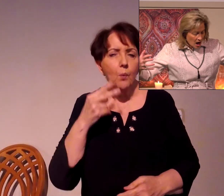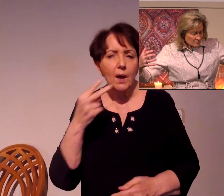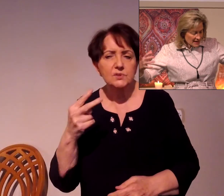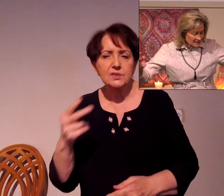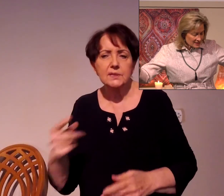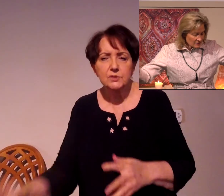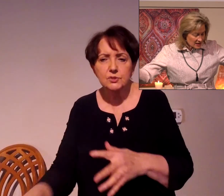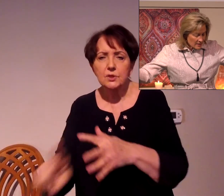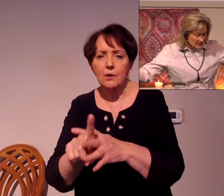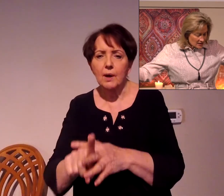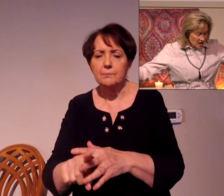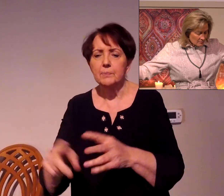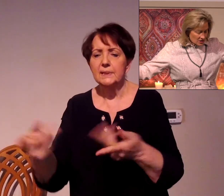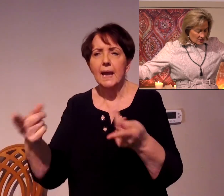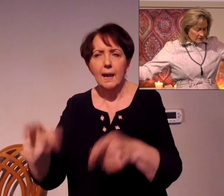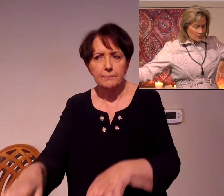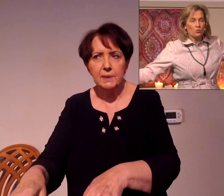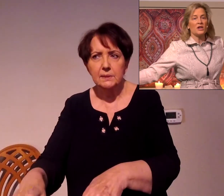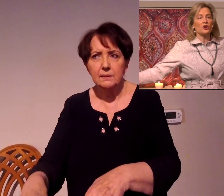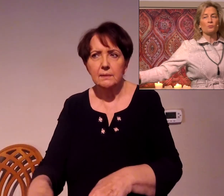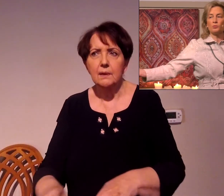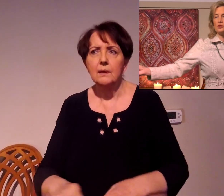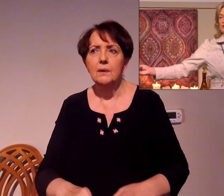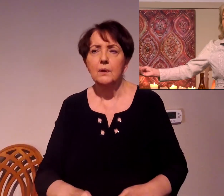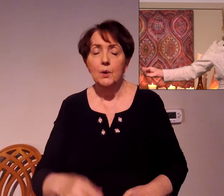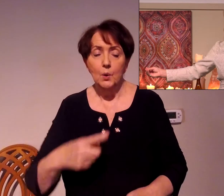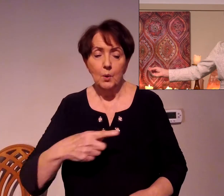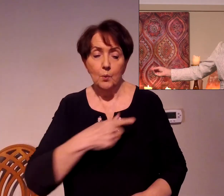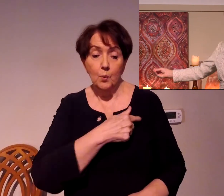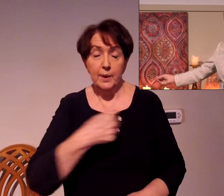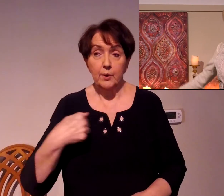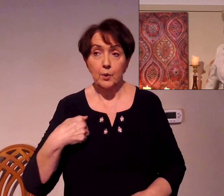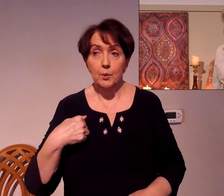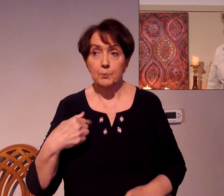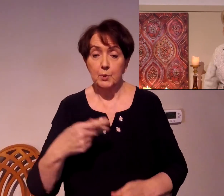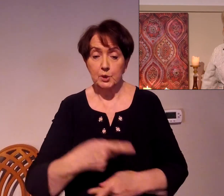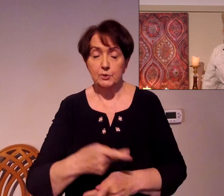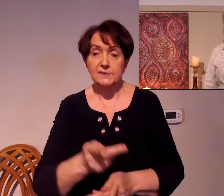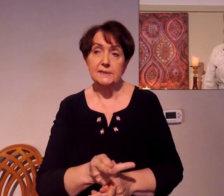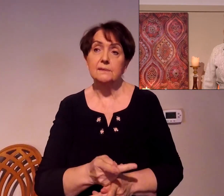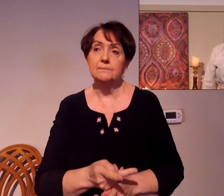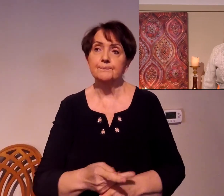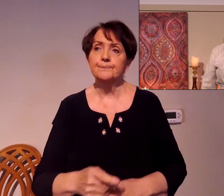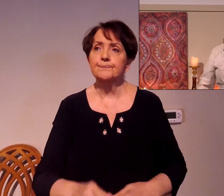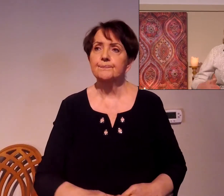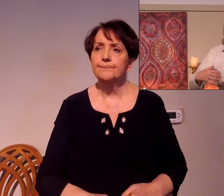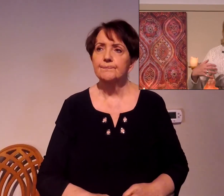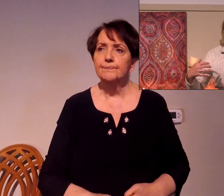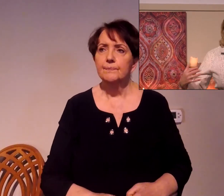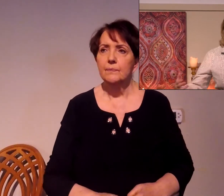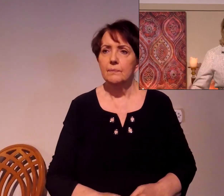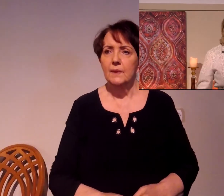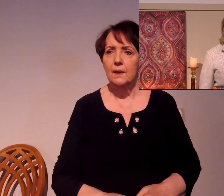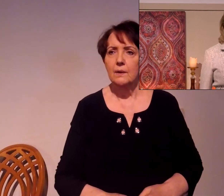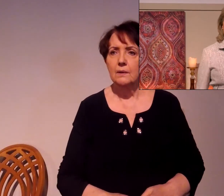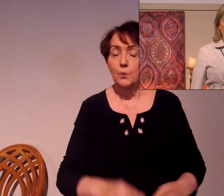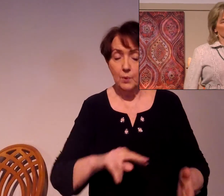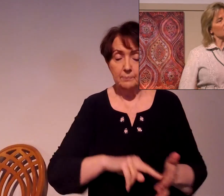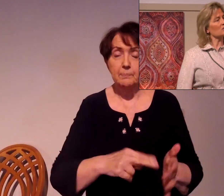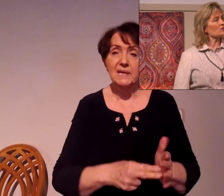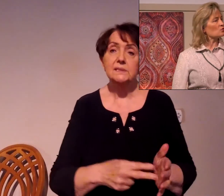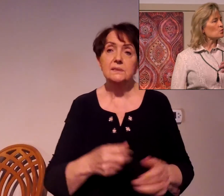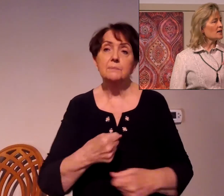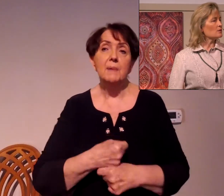into objectivity, making an object of it, we are producing a manifestation. We are actually meant to